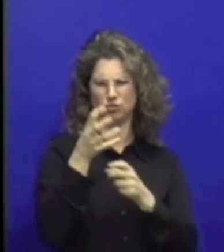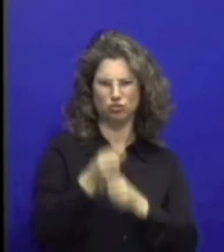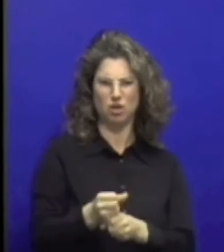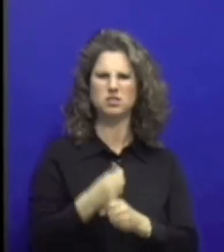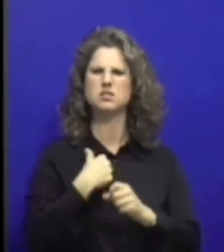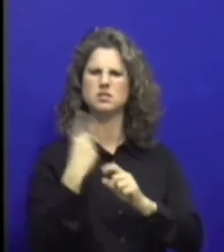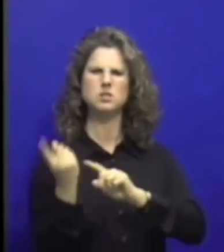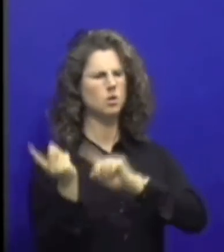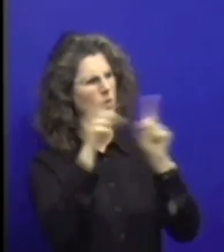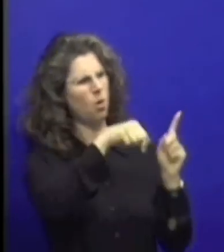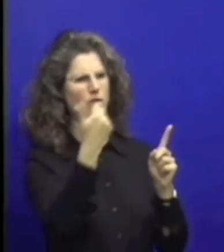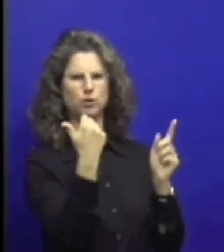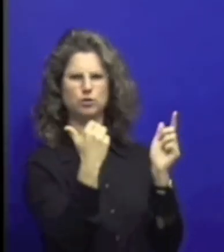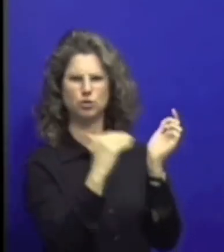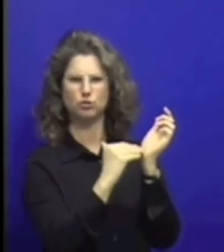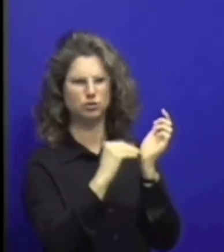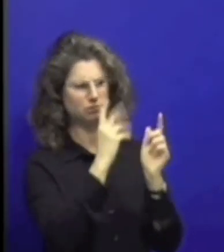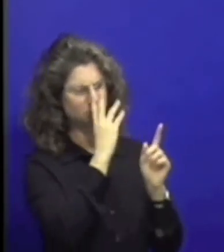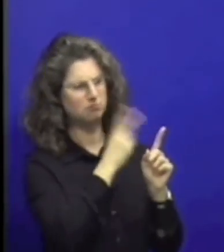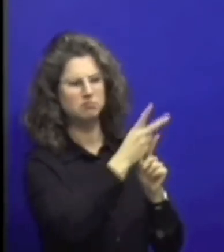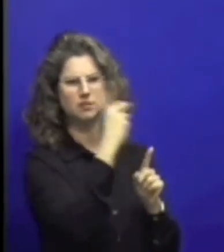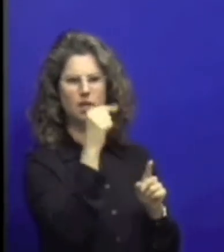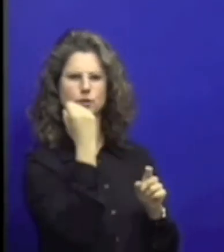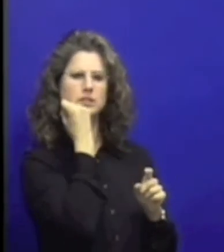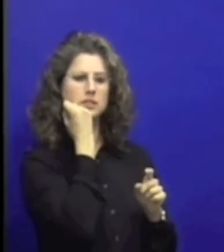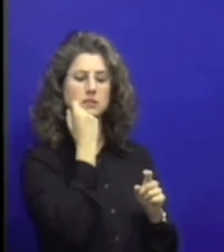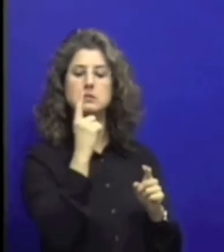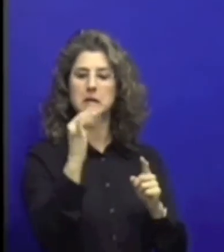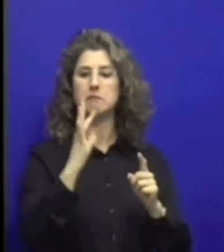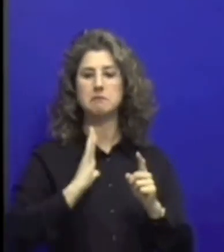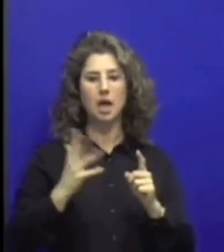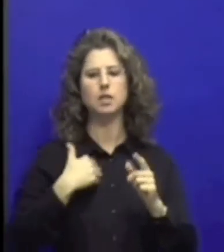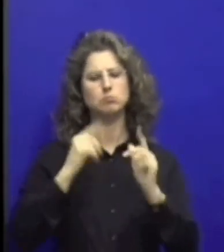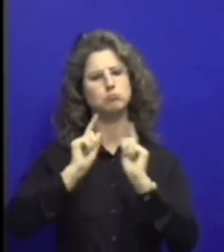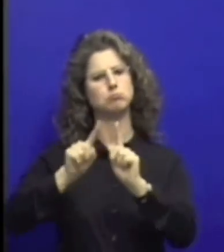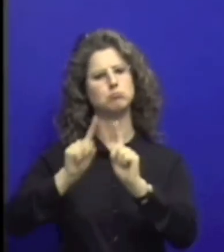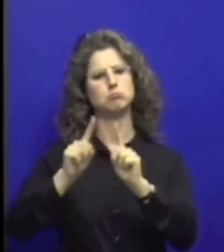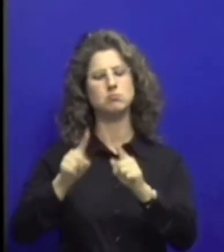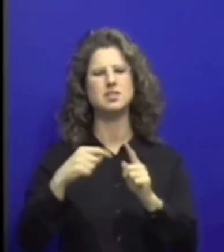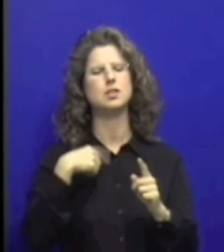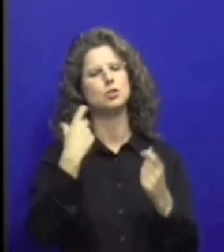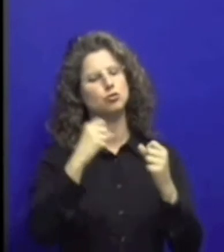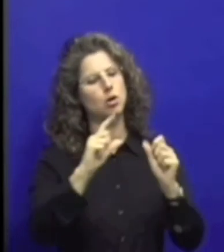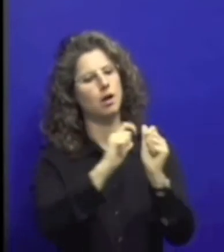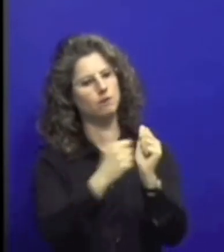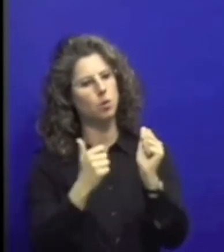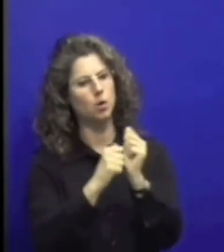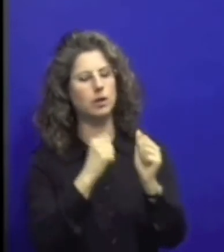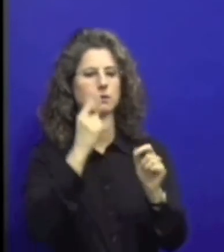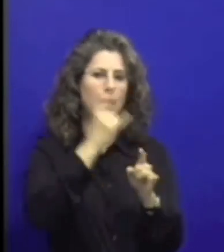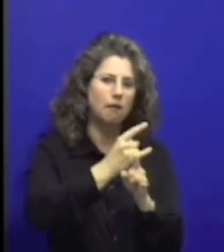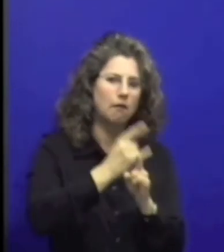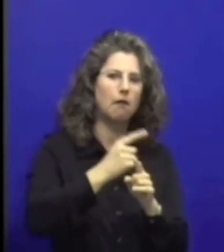exams, stay with the dentist you have, and just continue to avoid products like tobacco and alcohol.